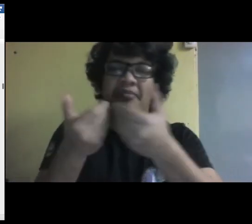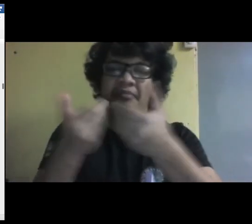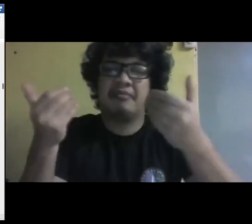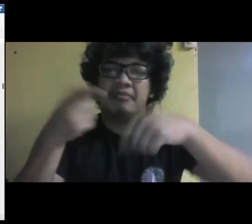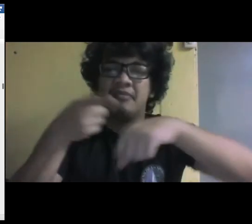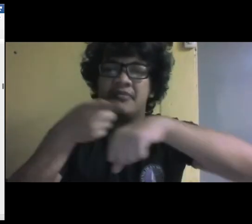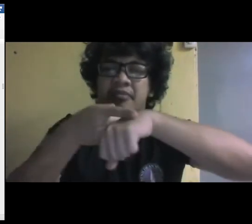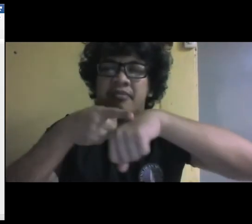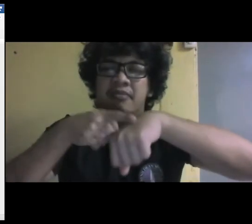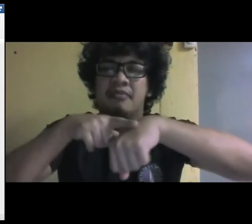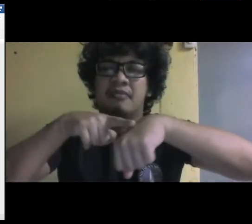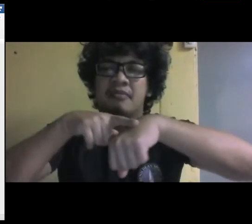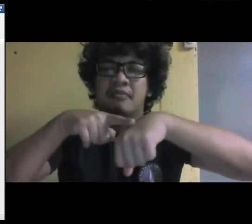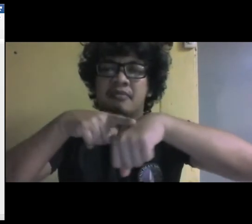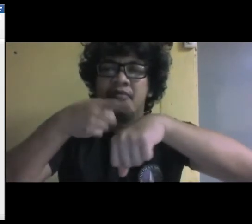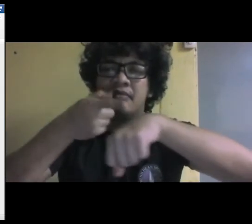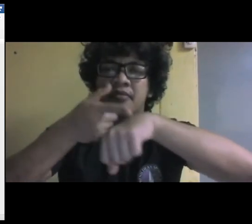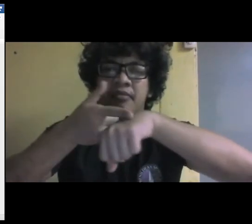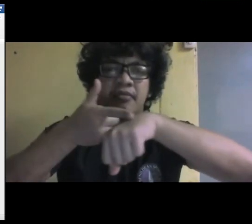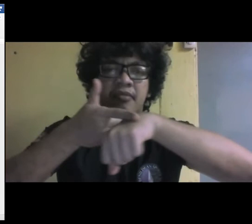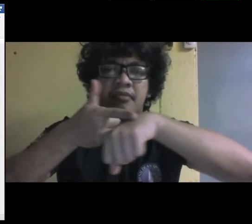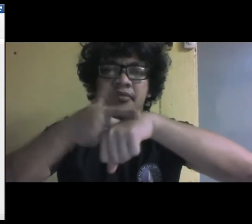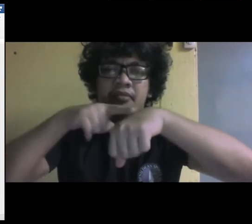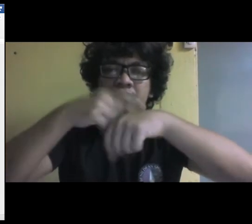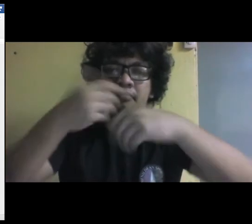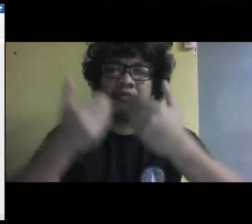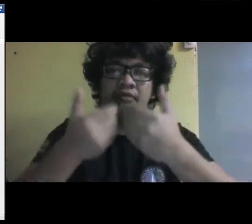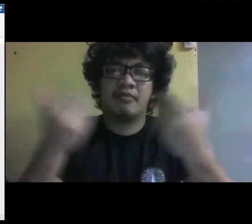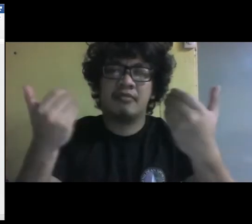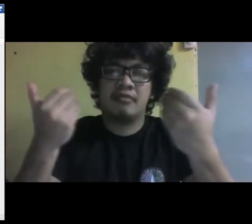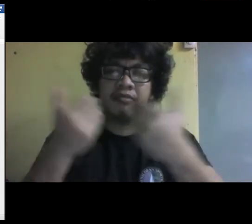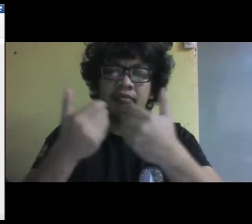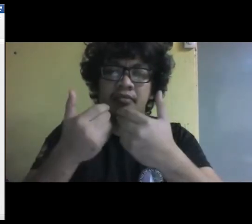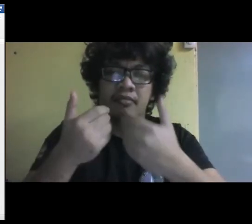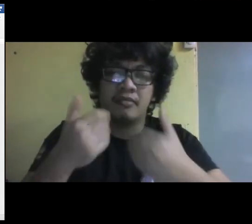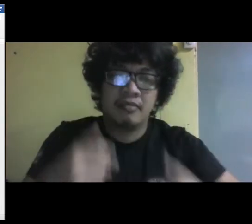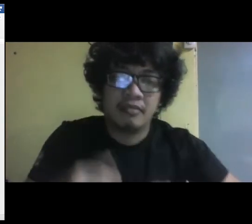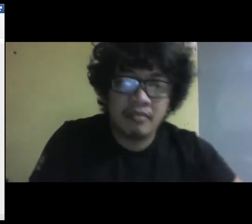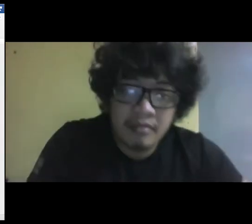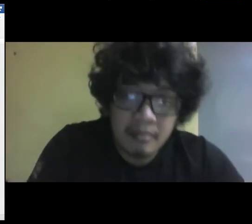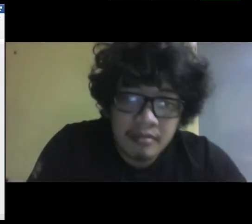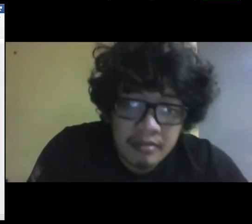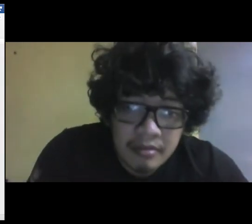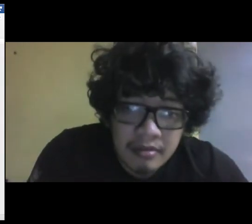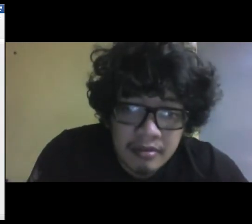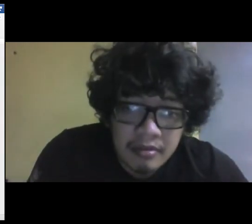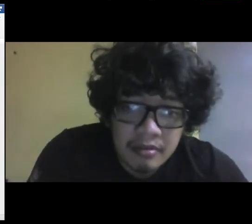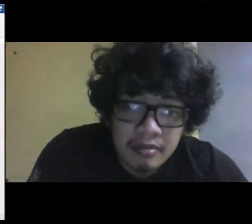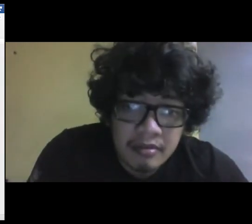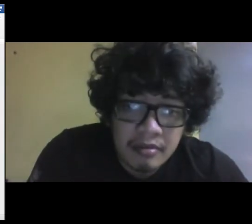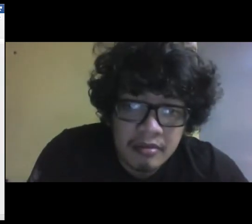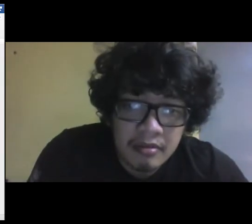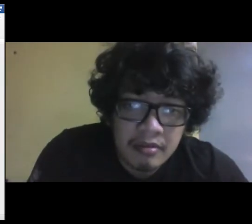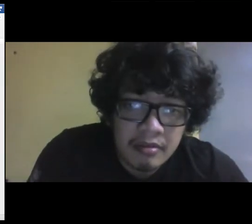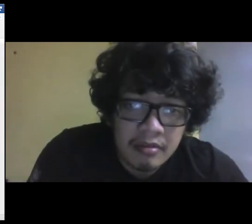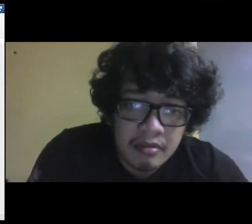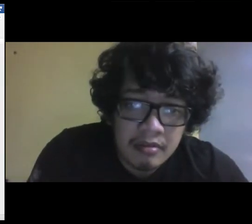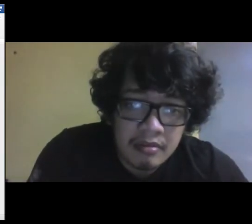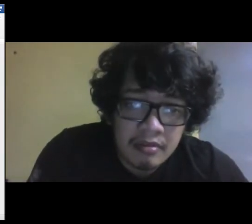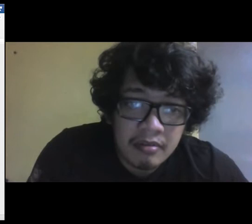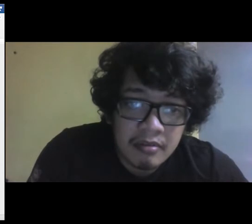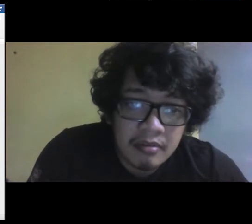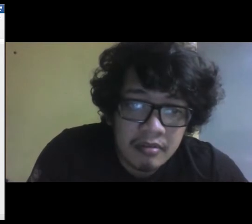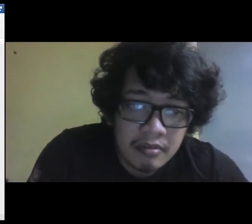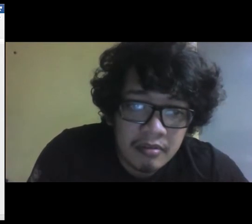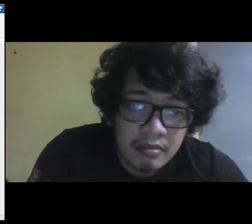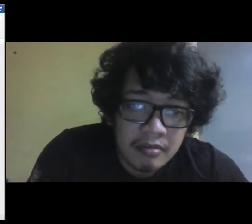Orange, this is that's more orange. clear, yes. Orientation of the hand shape more clear. And then we had gray.